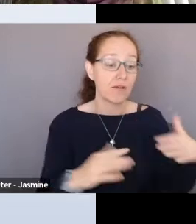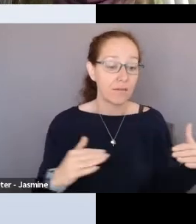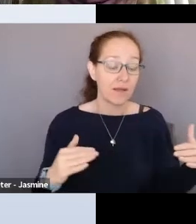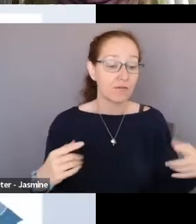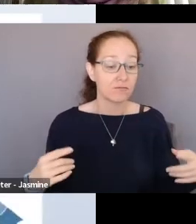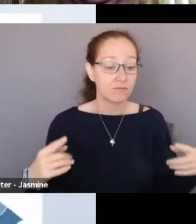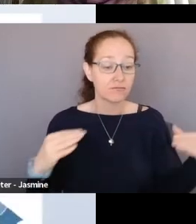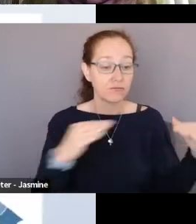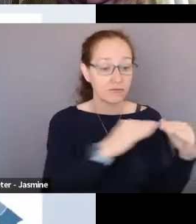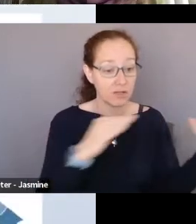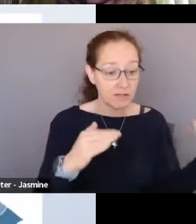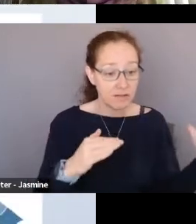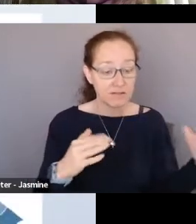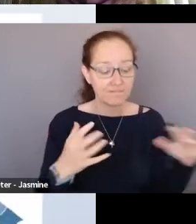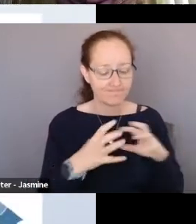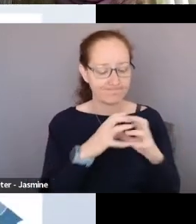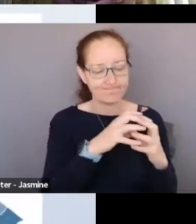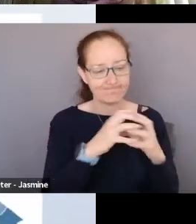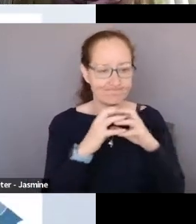slide.